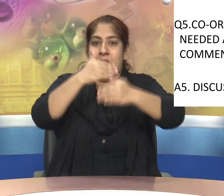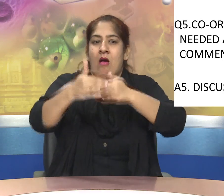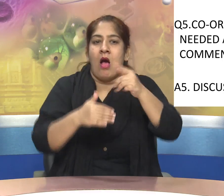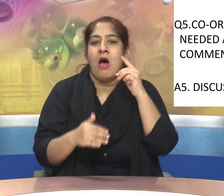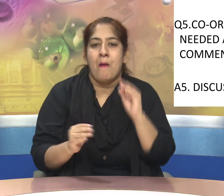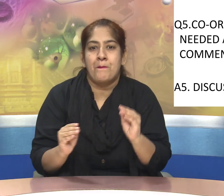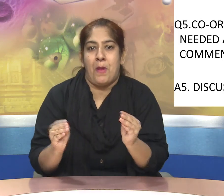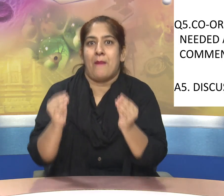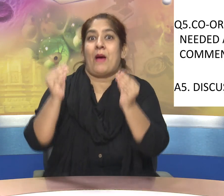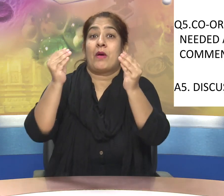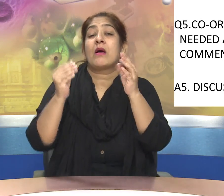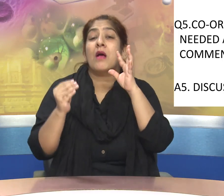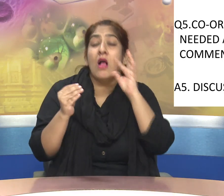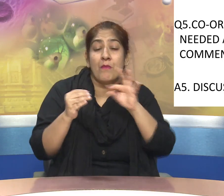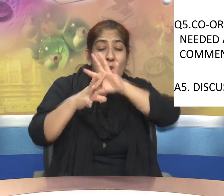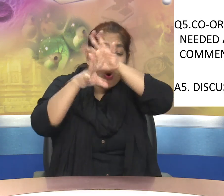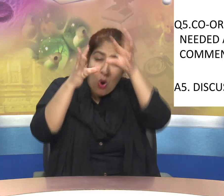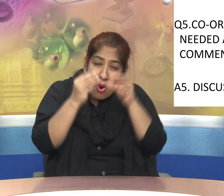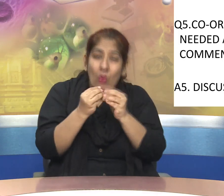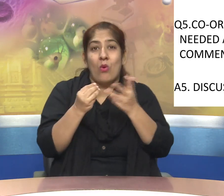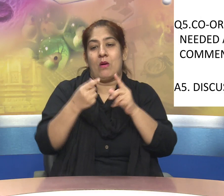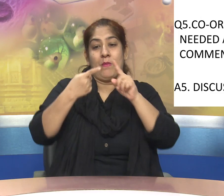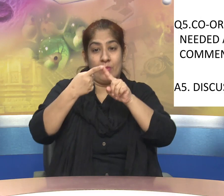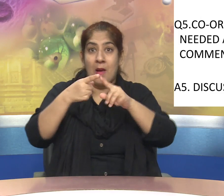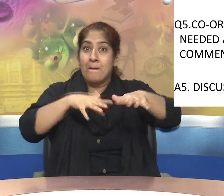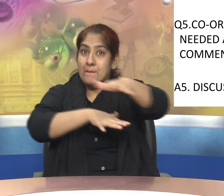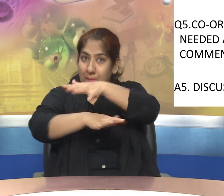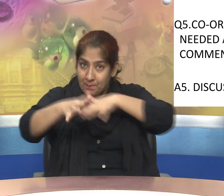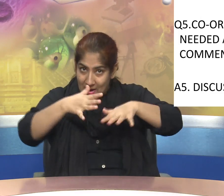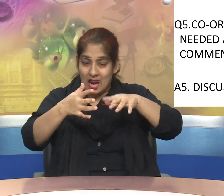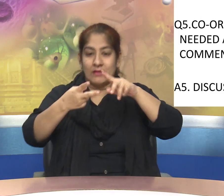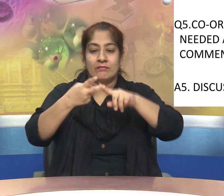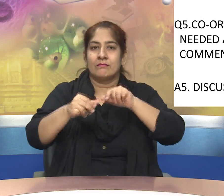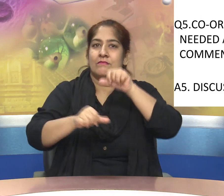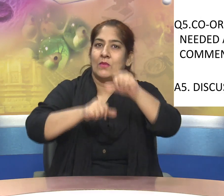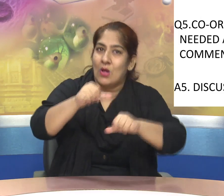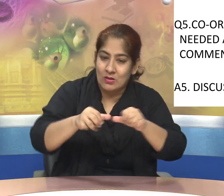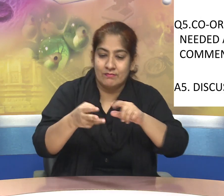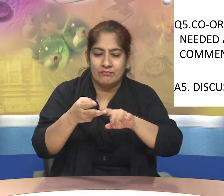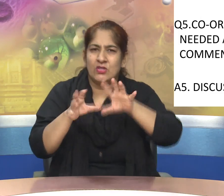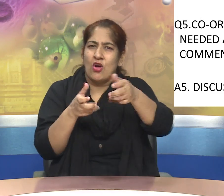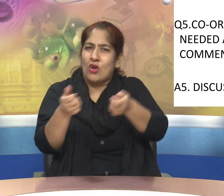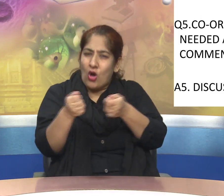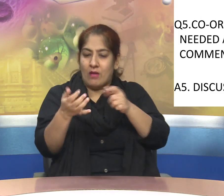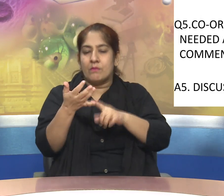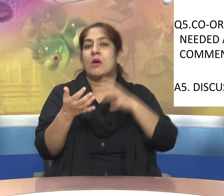All the points we already have discussed. So planning, process,